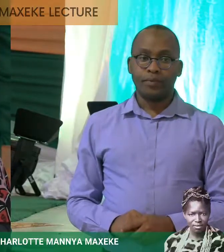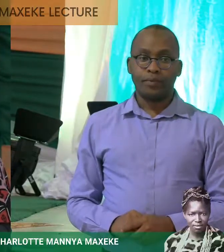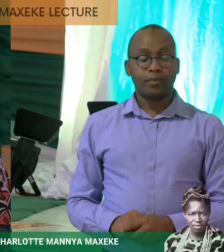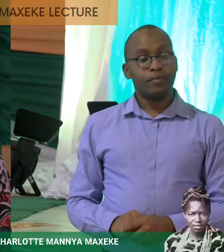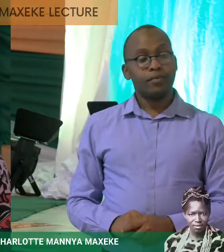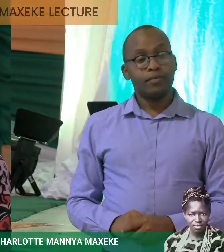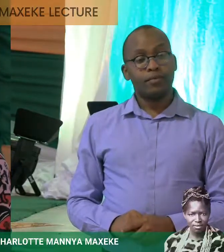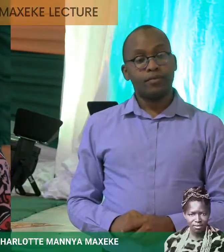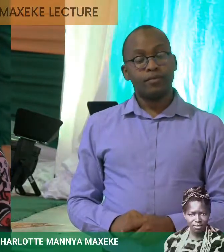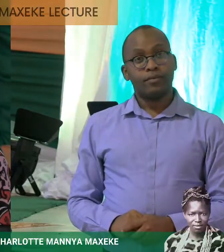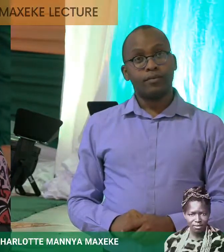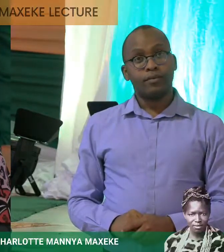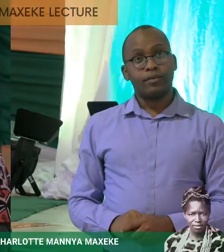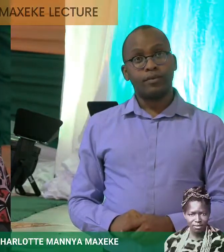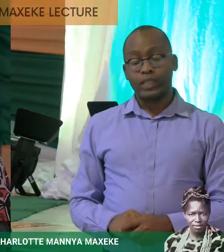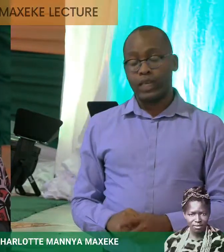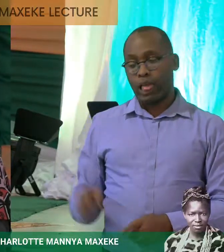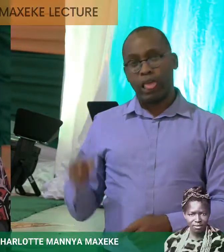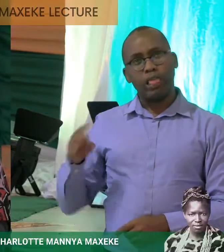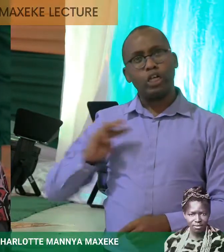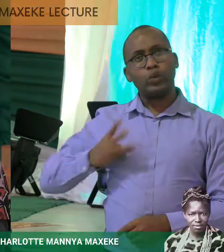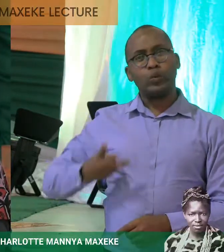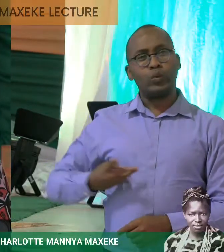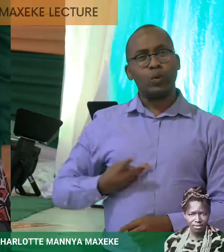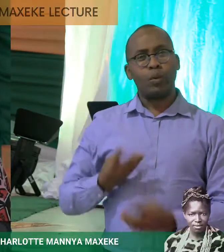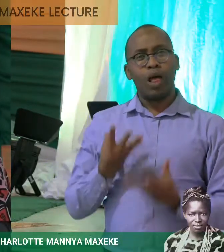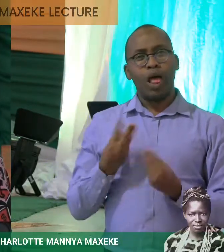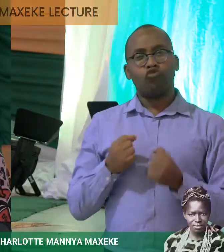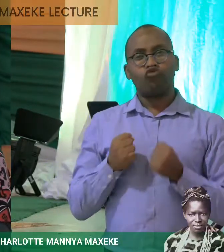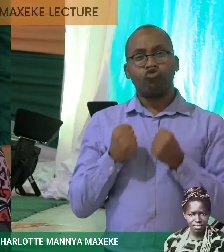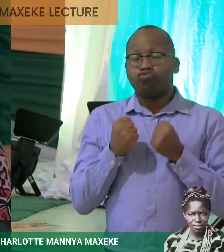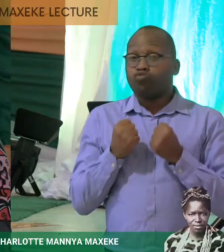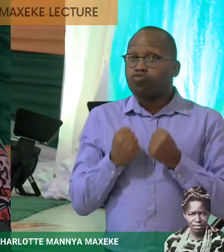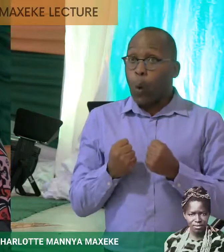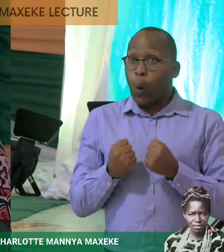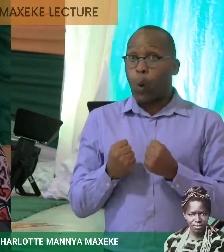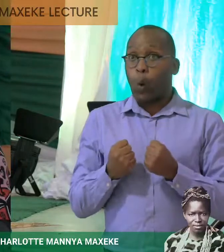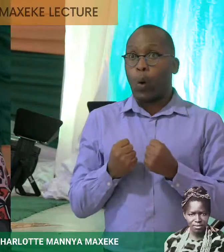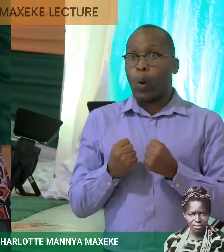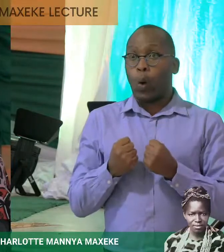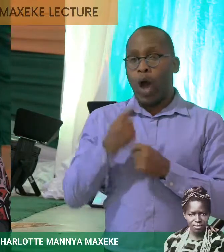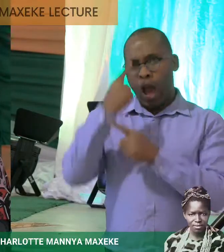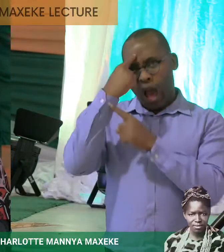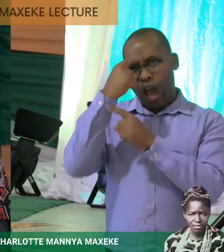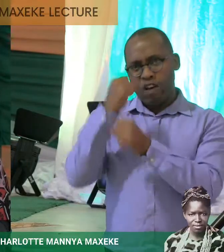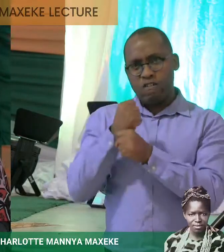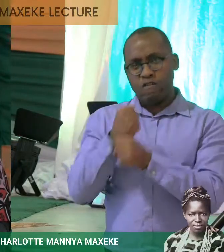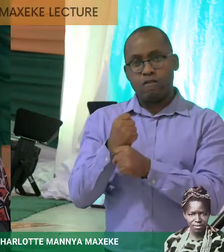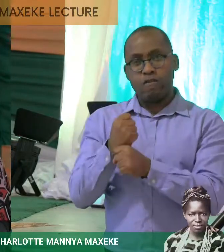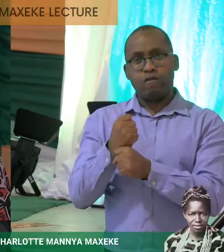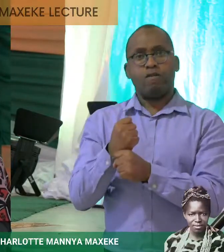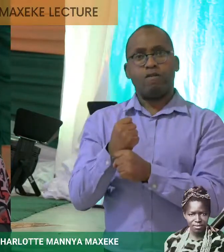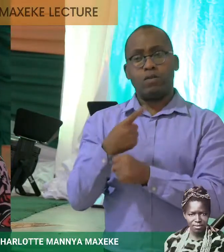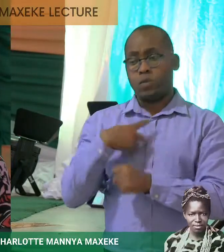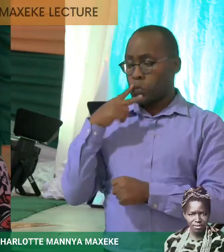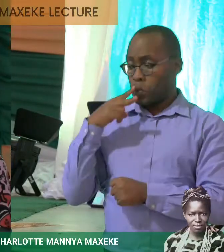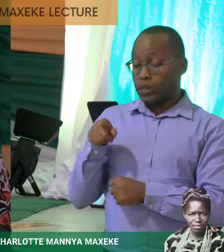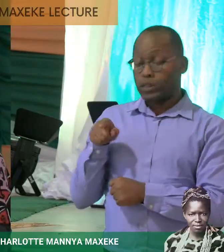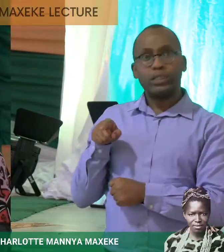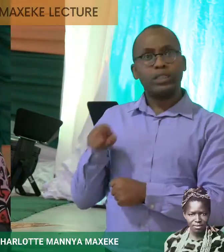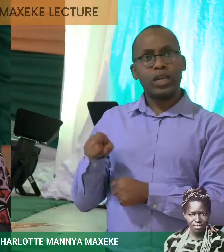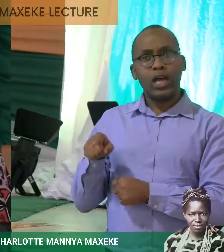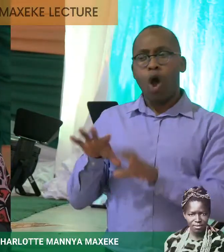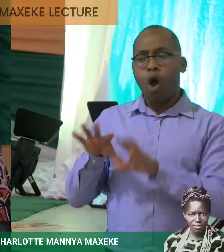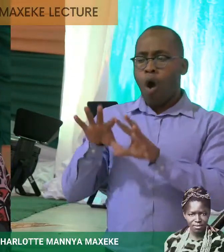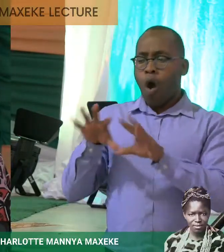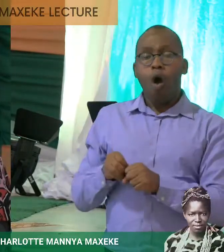Inkosikazi enokholo kubonakala ngathi ke yonke impumelelo yakhe yazalwa lukholo